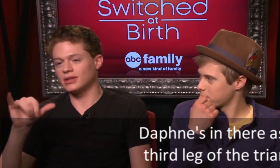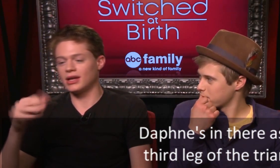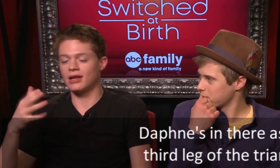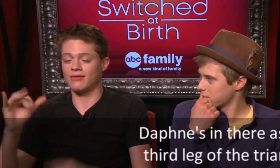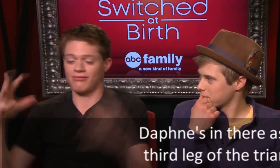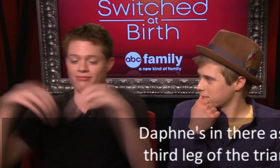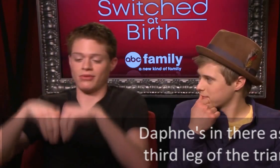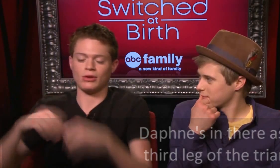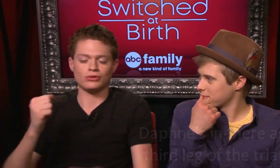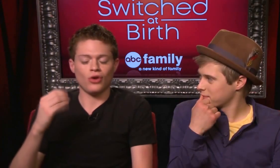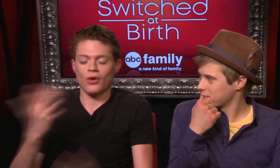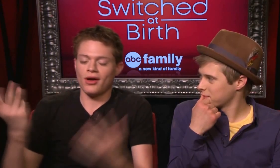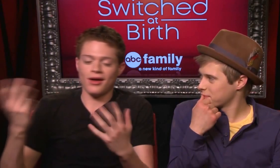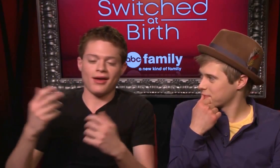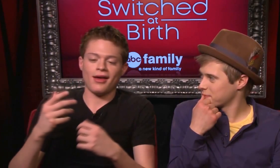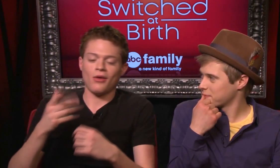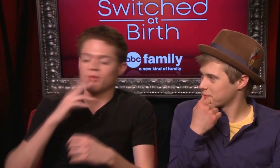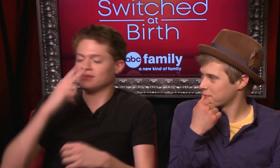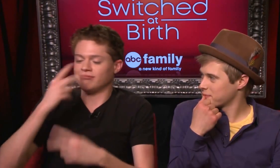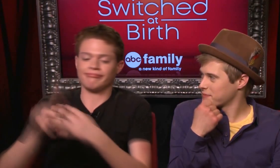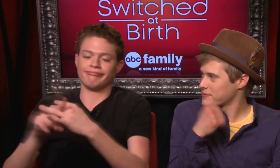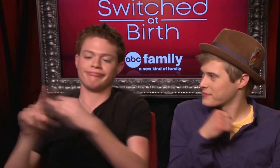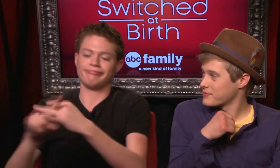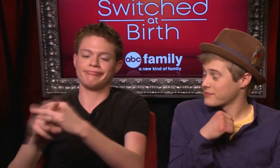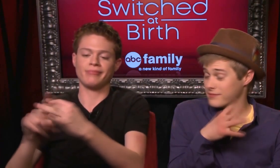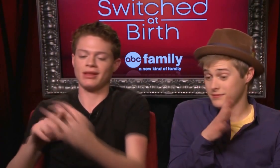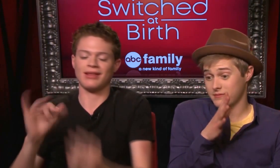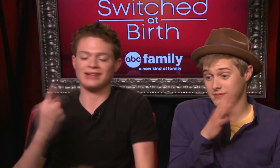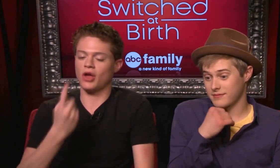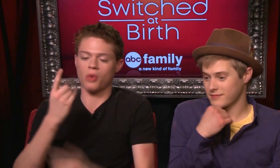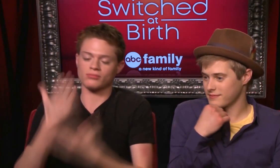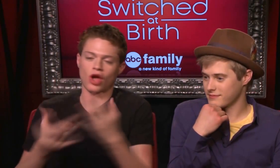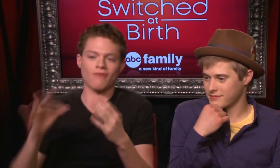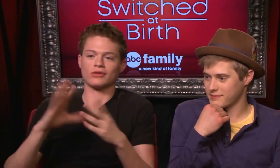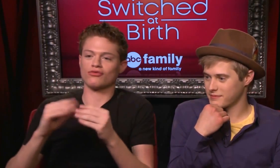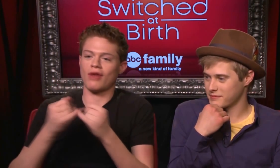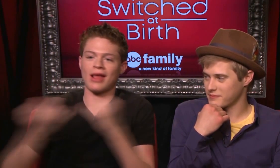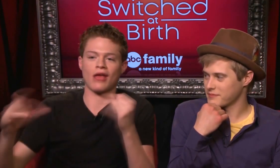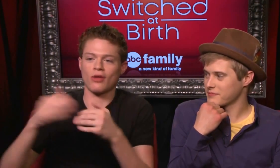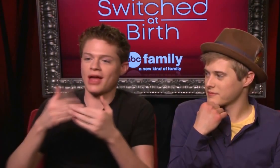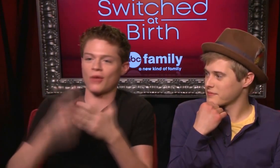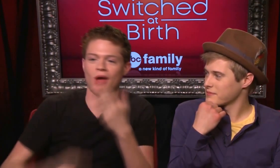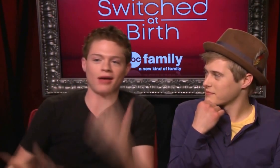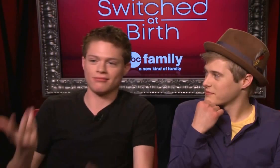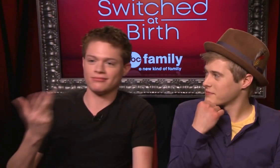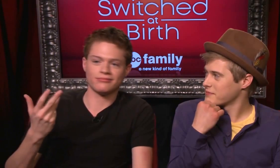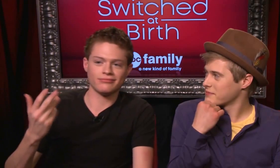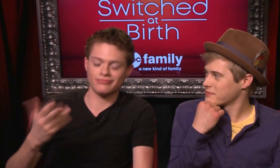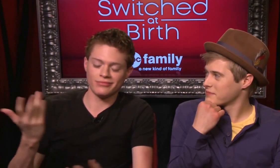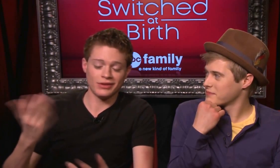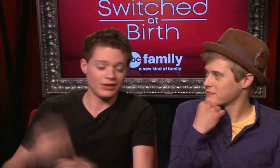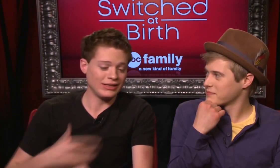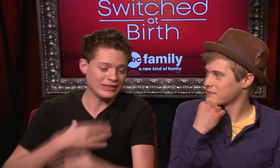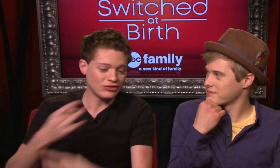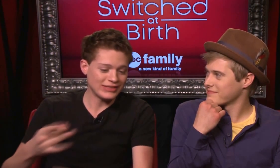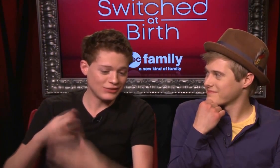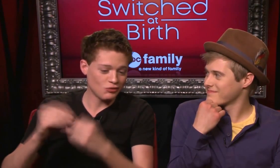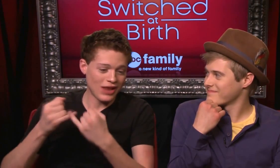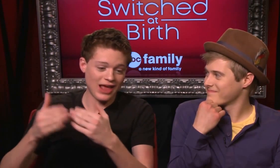of the triangle. When jealousy's involved, anything can happen. So you're going to see some drama. And that's part of the storyline that's coming up. No way to